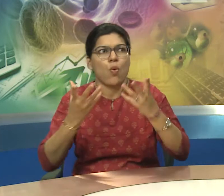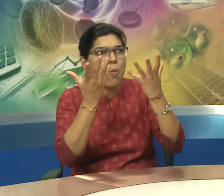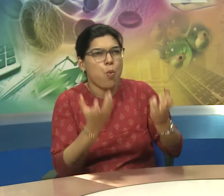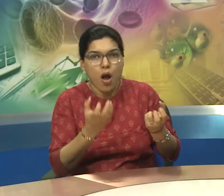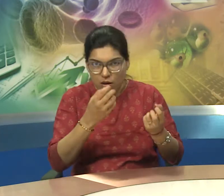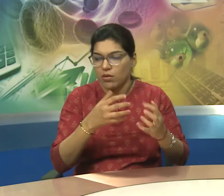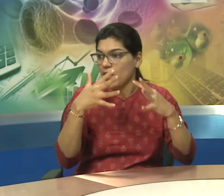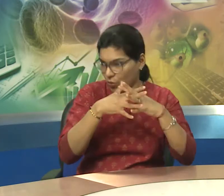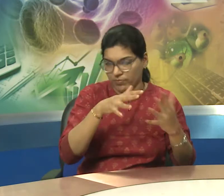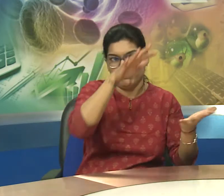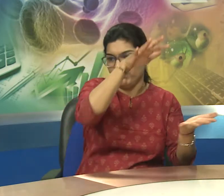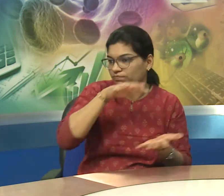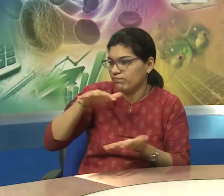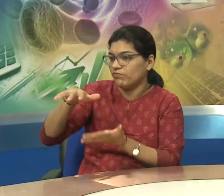channel of